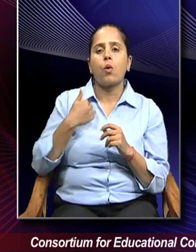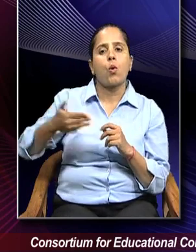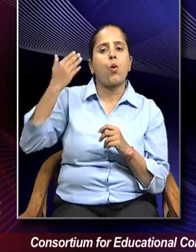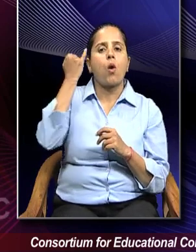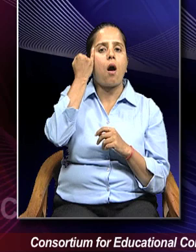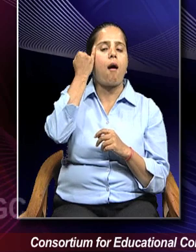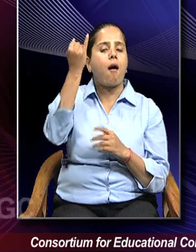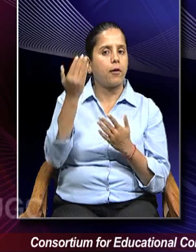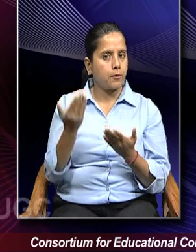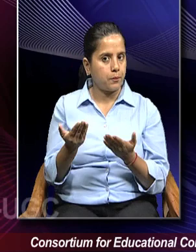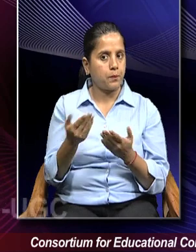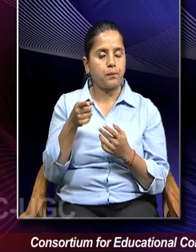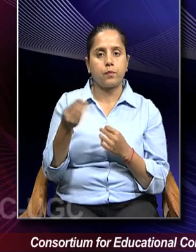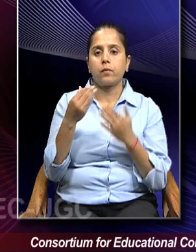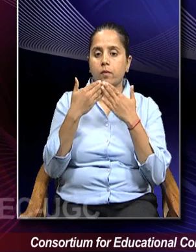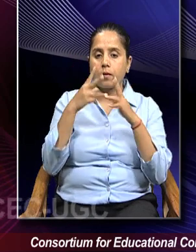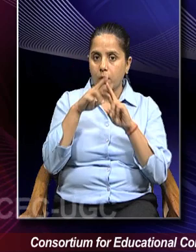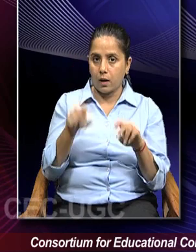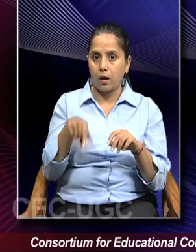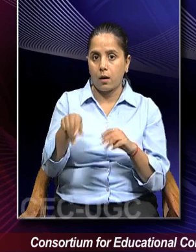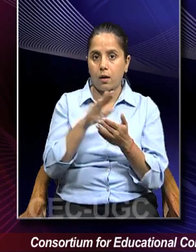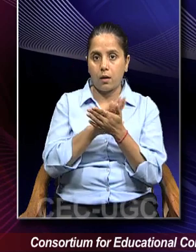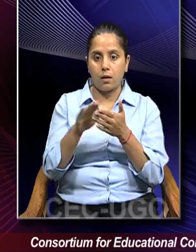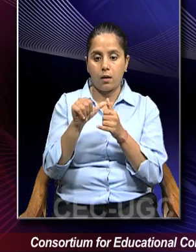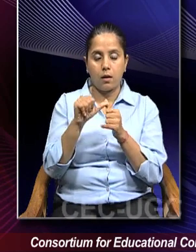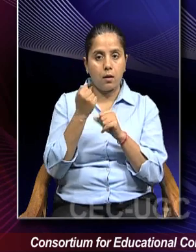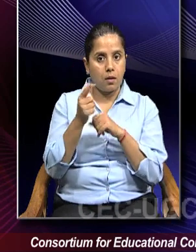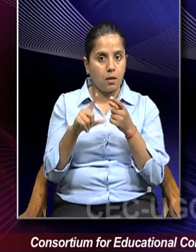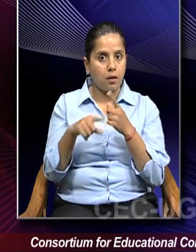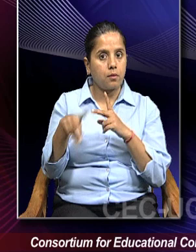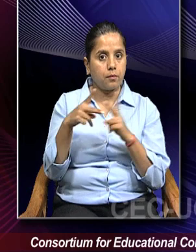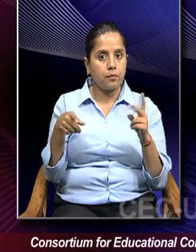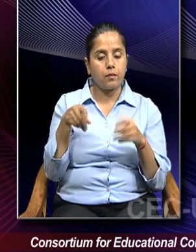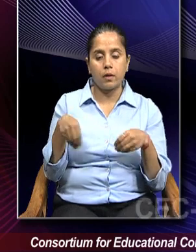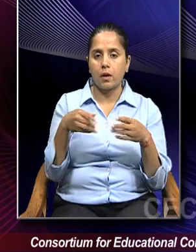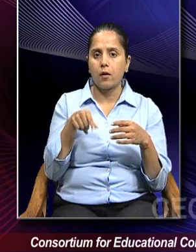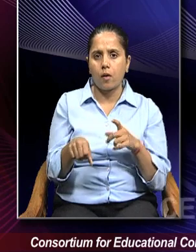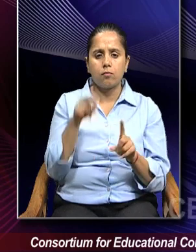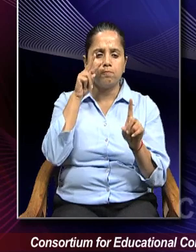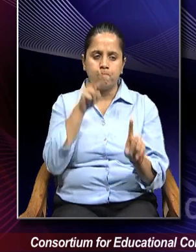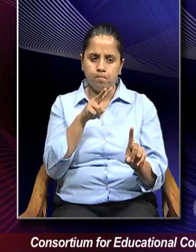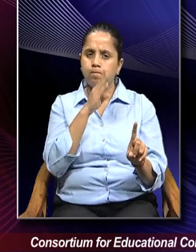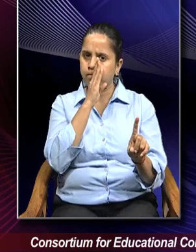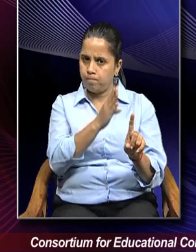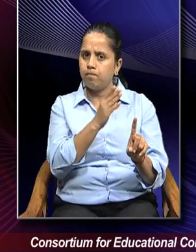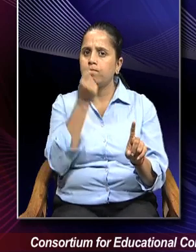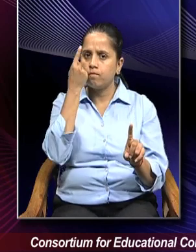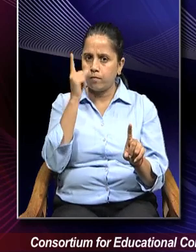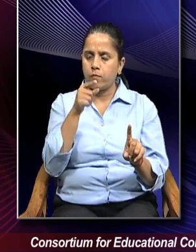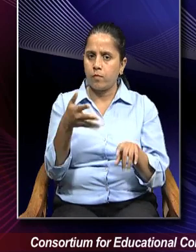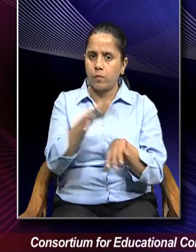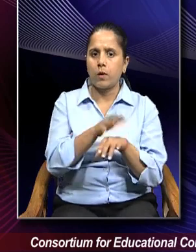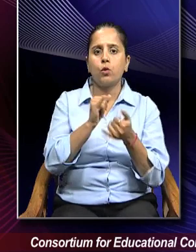idea. There is a study by Hegel which gives it a sharper focus, and Marx applied it to